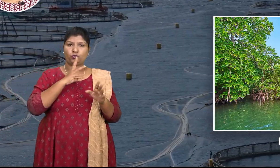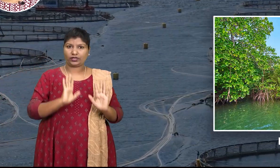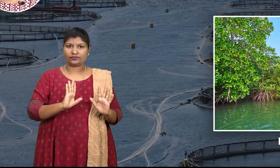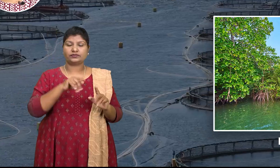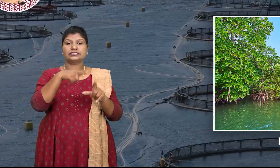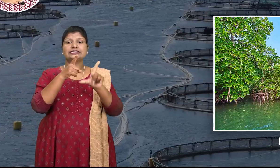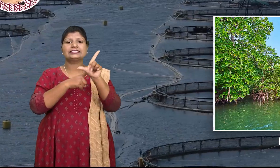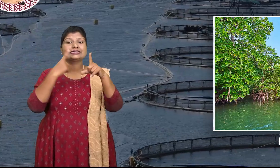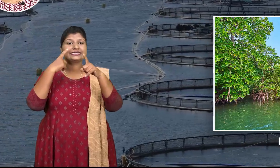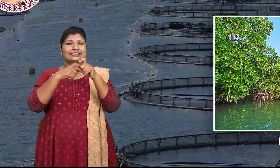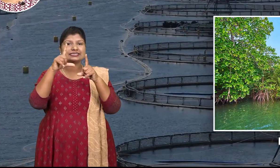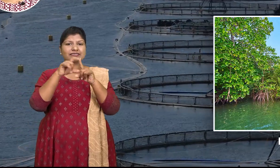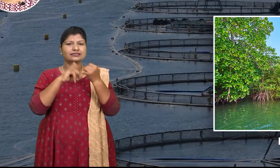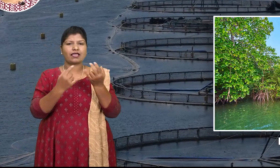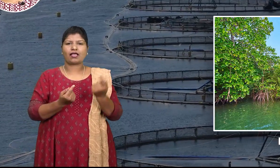is not high.